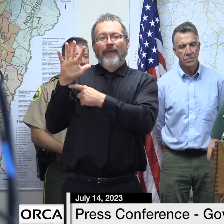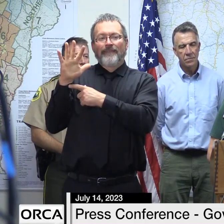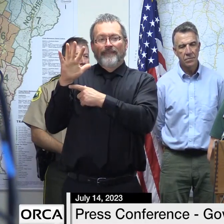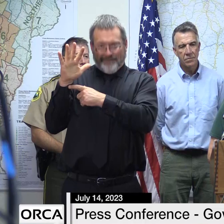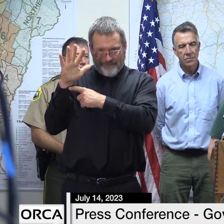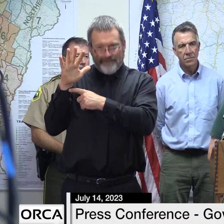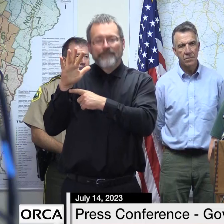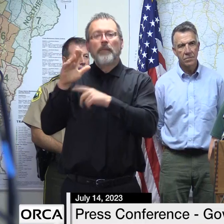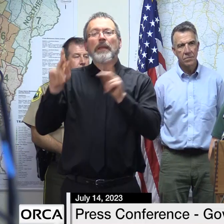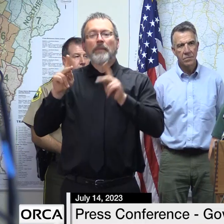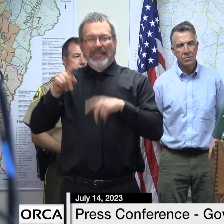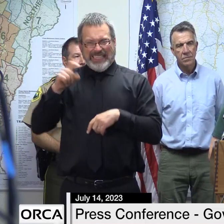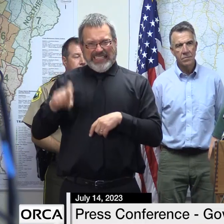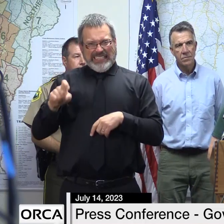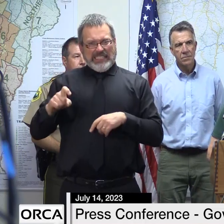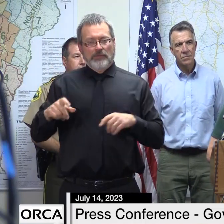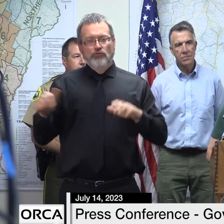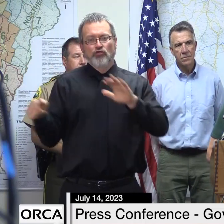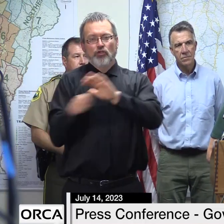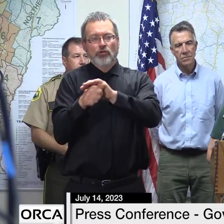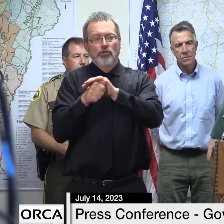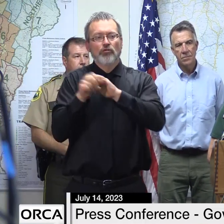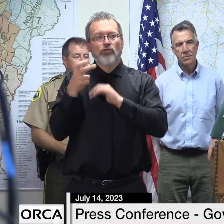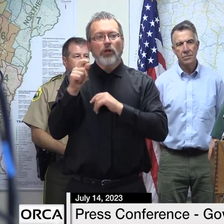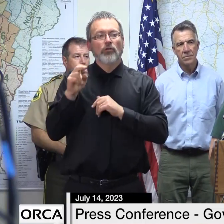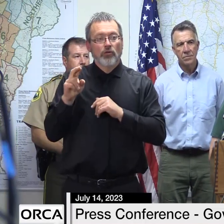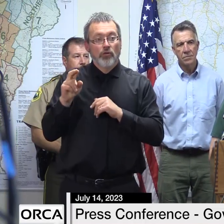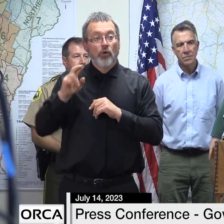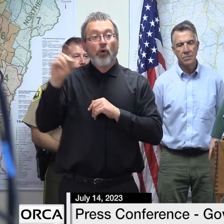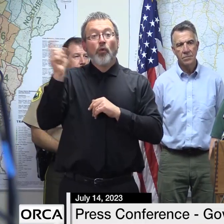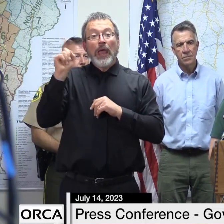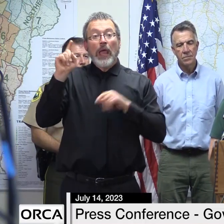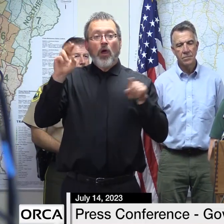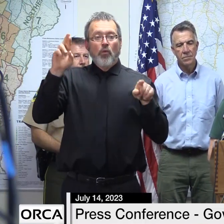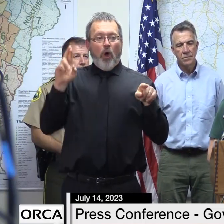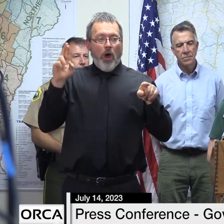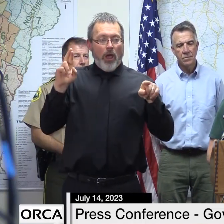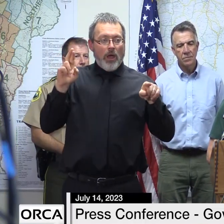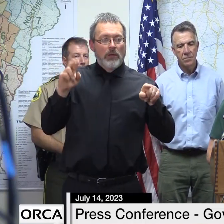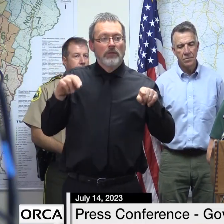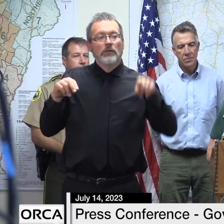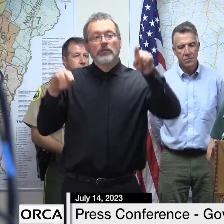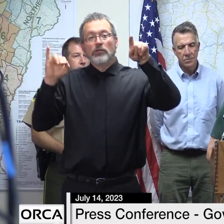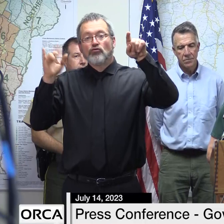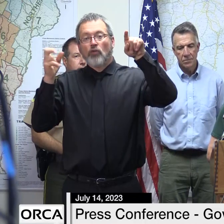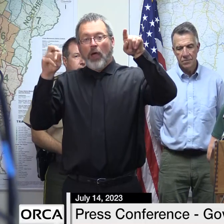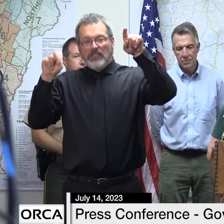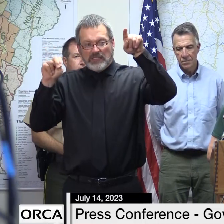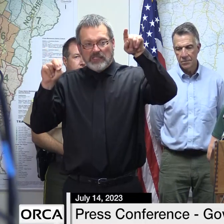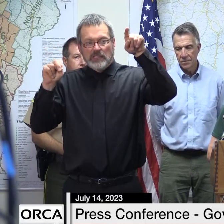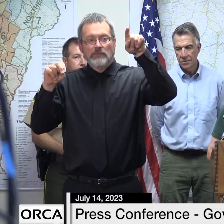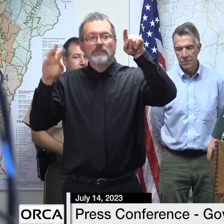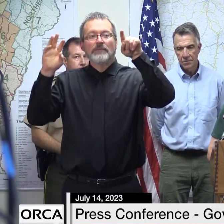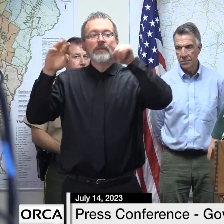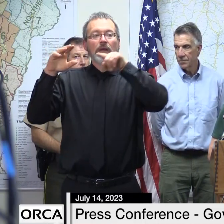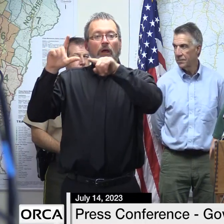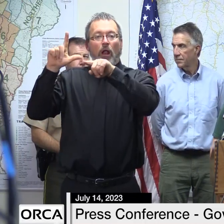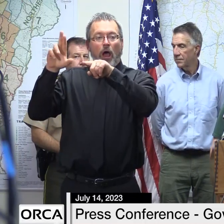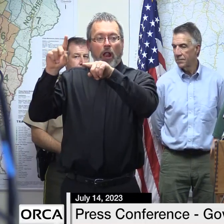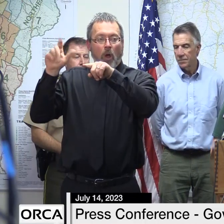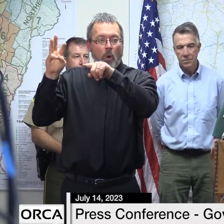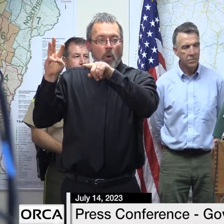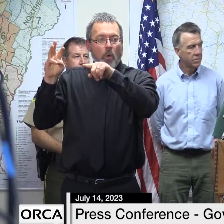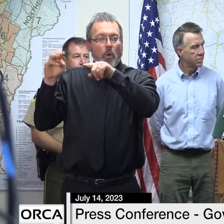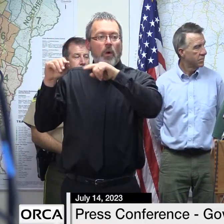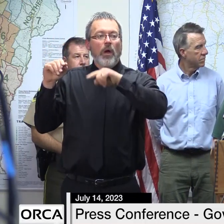Barrie, 4 in Rutland, 23 in Johnson, 6 in Ludlow, and 0 in Hartford.